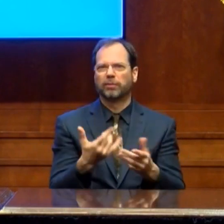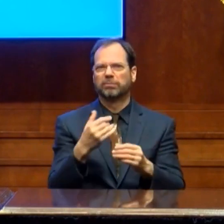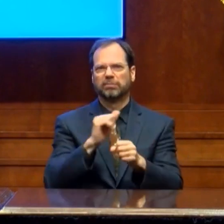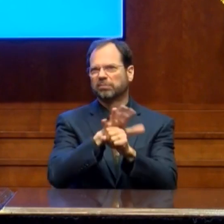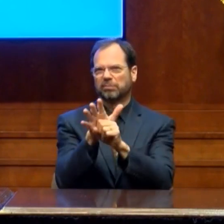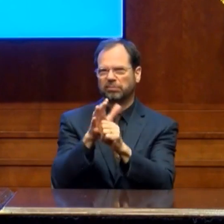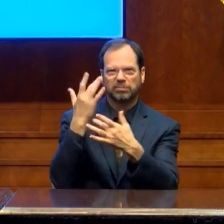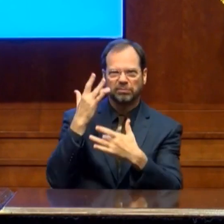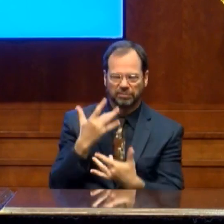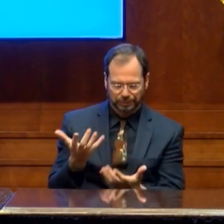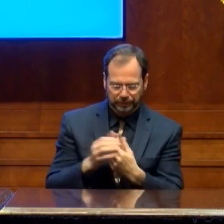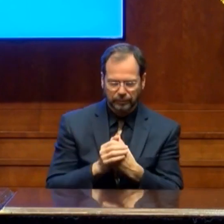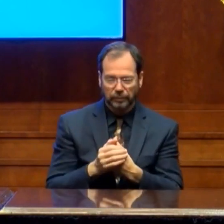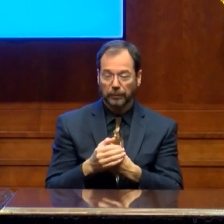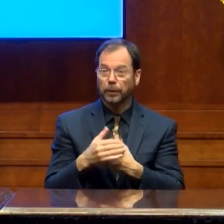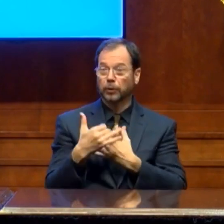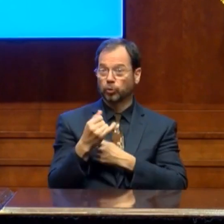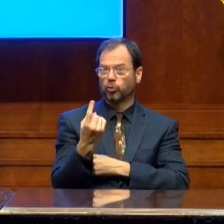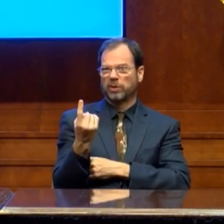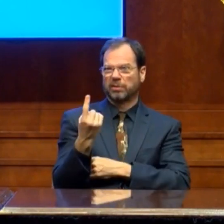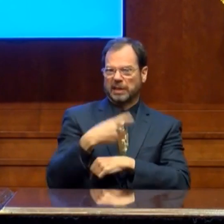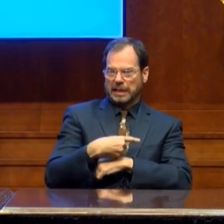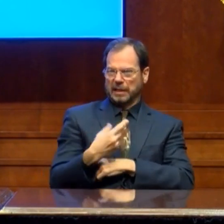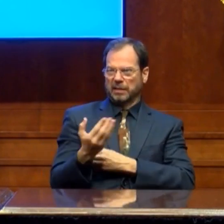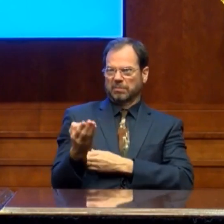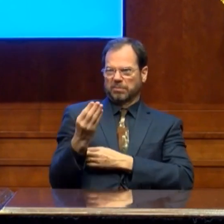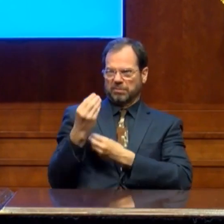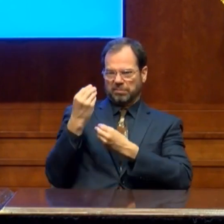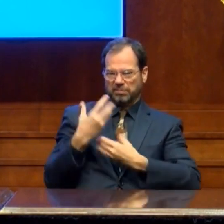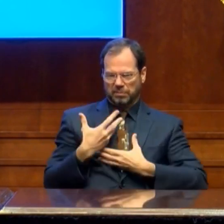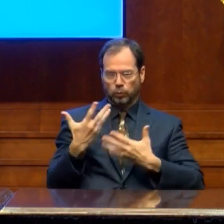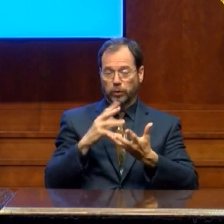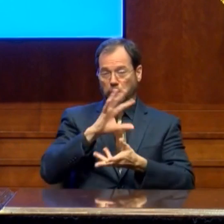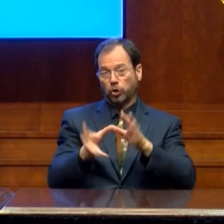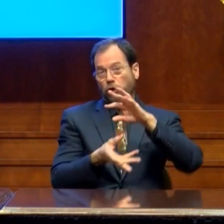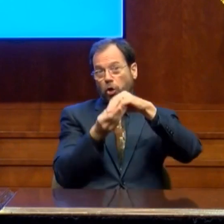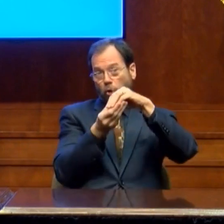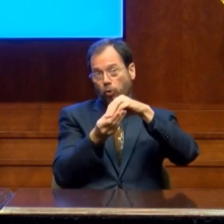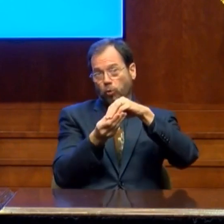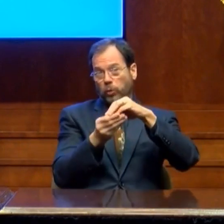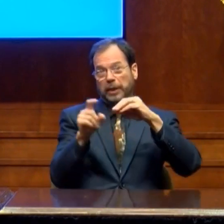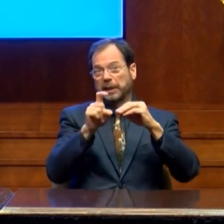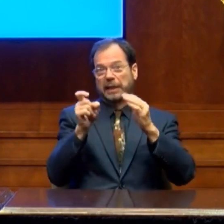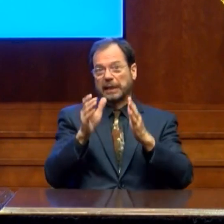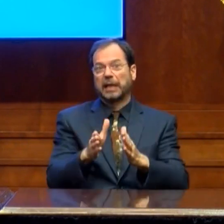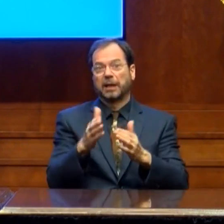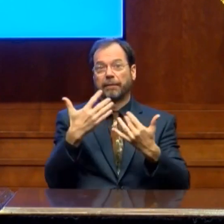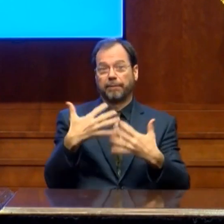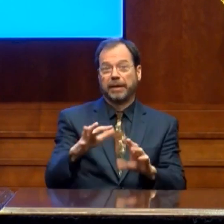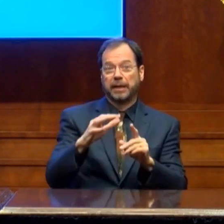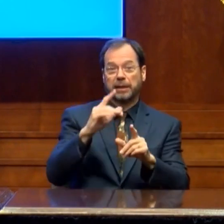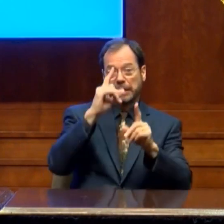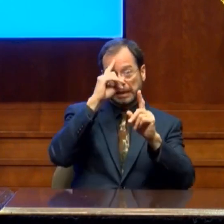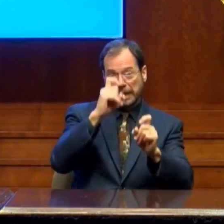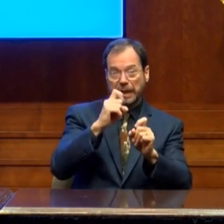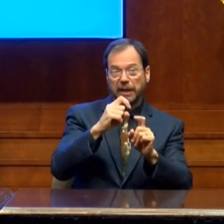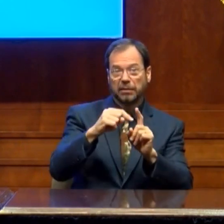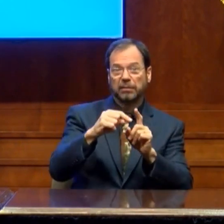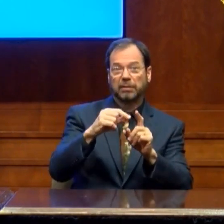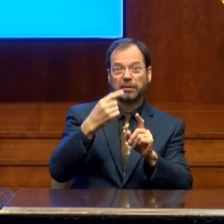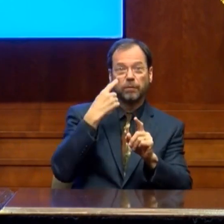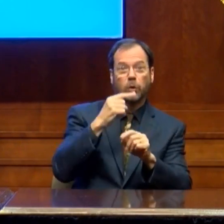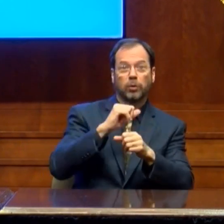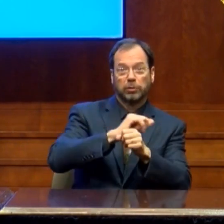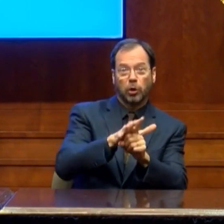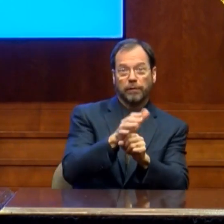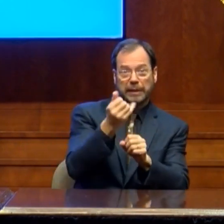So as of earlier today, the total number of Texans who have been tested for